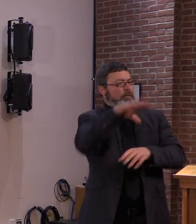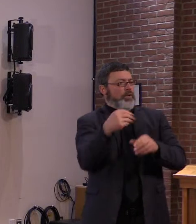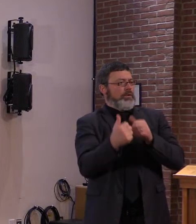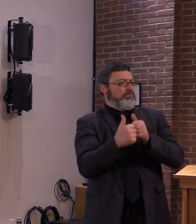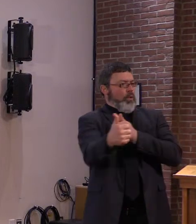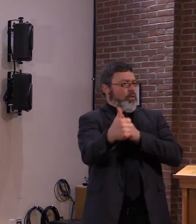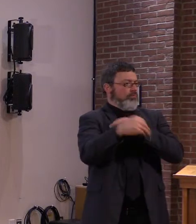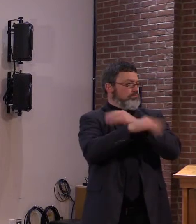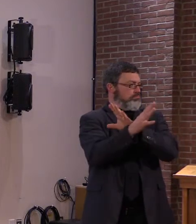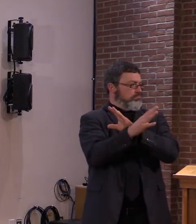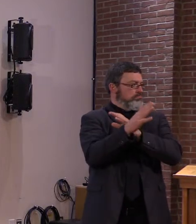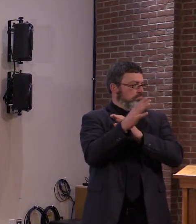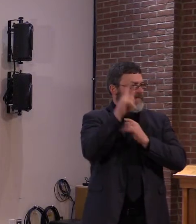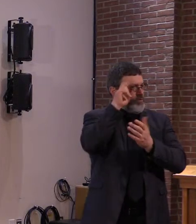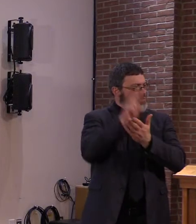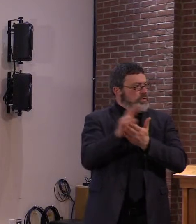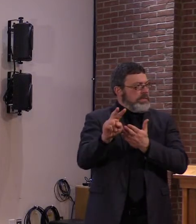Behind Act.